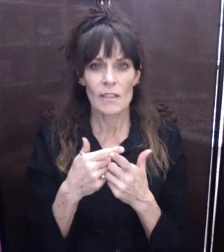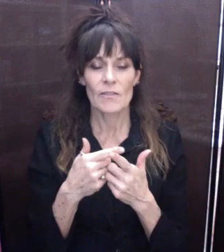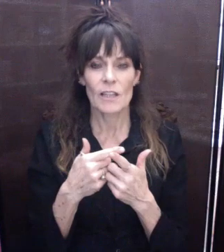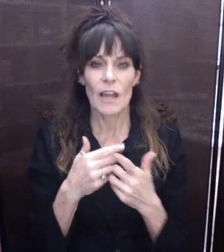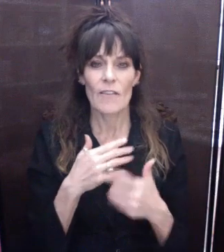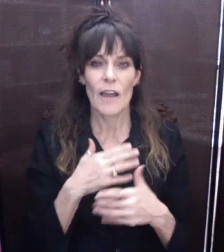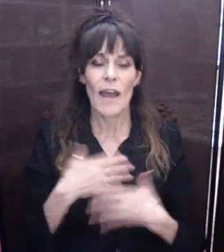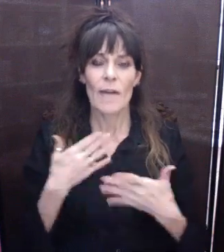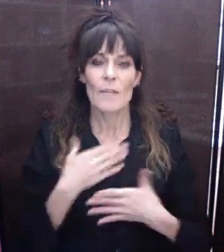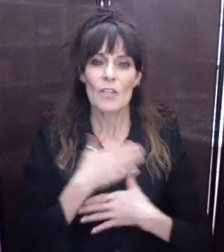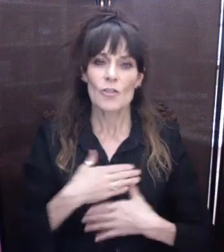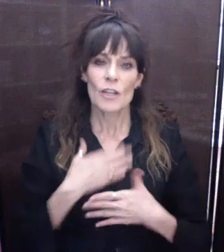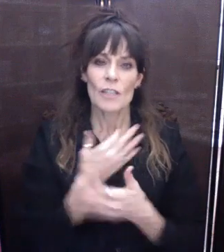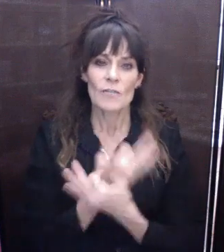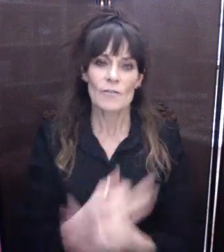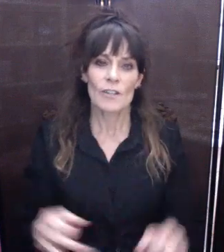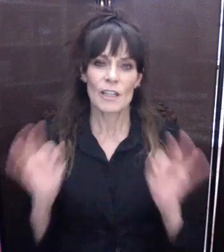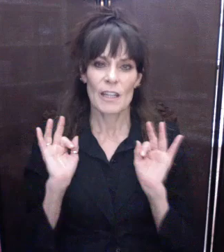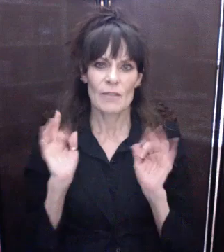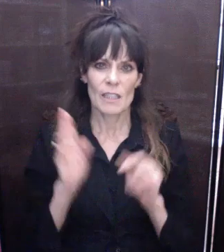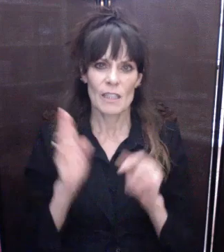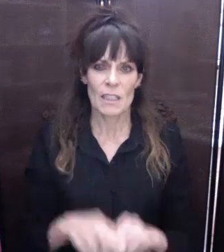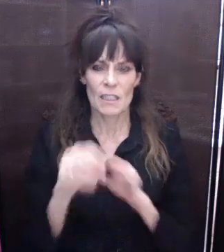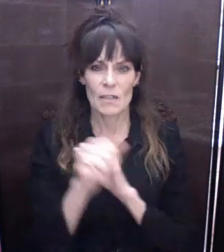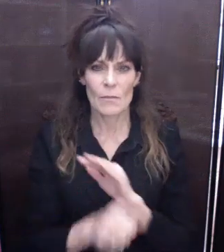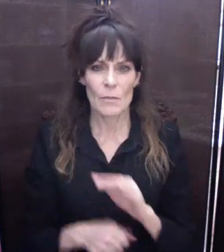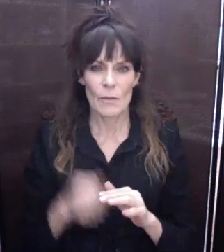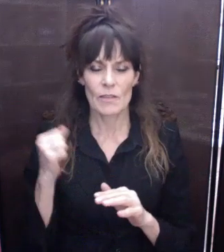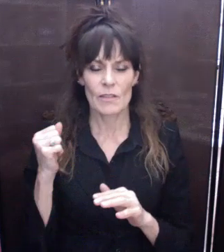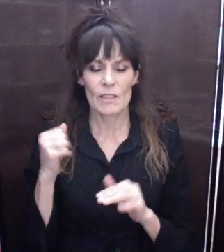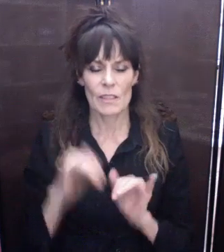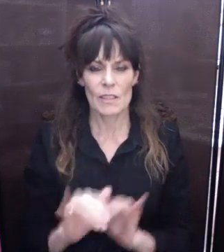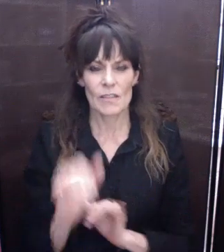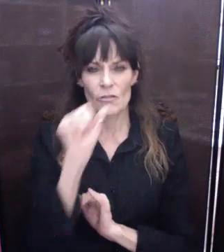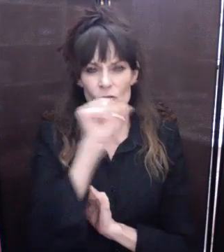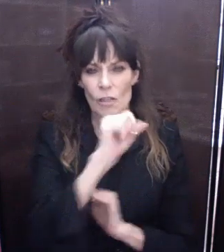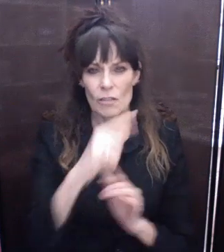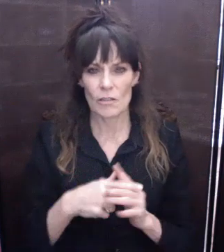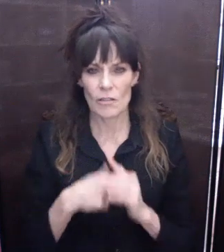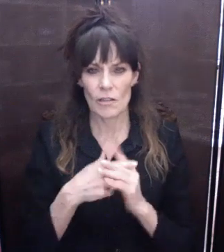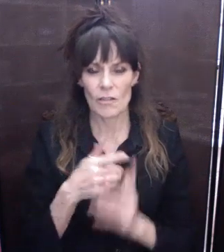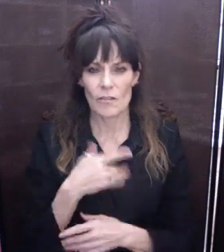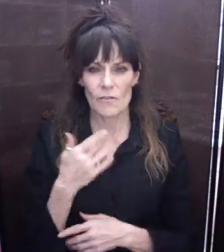that point, as I was sitting in his basement, half drunk, just starting to feel the point where the alcohol was wearing